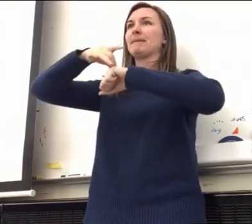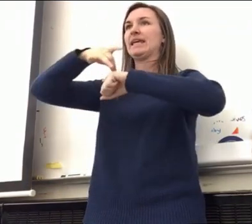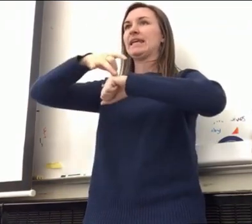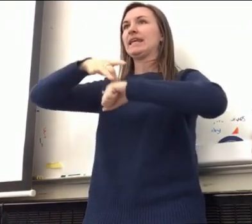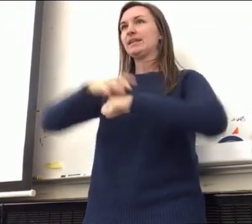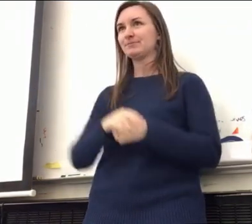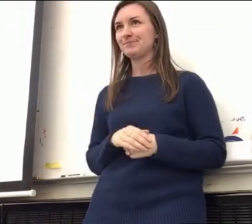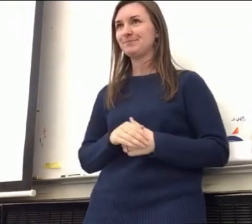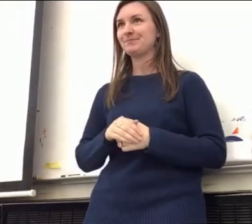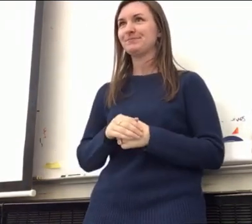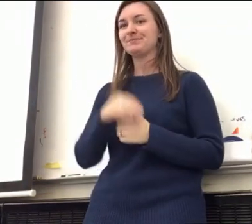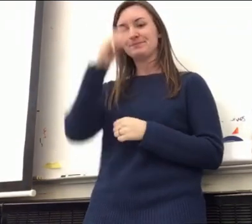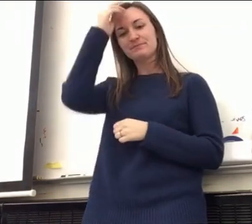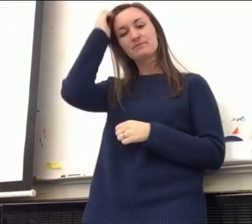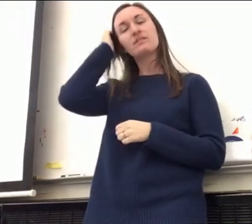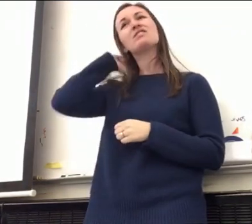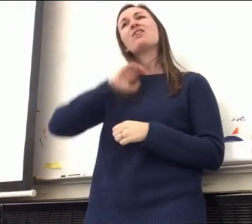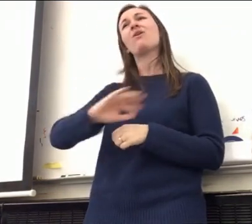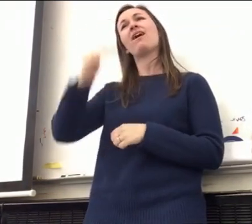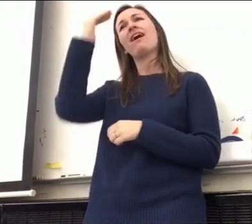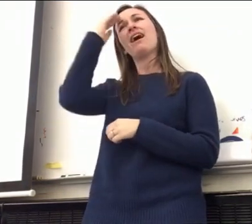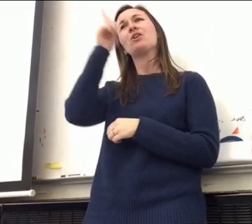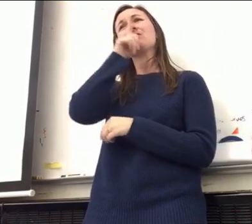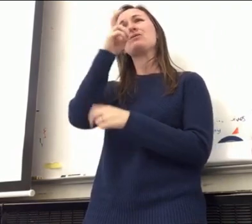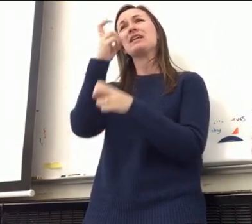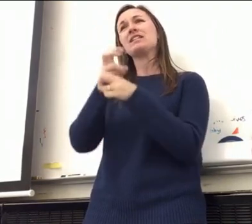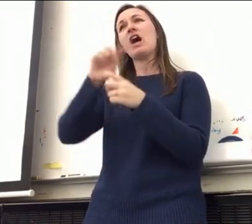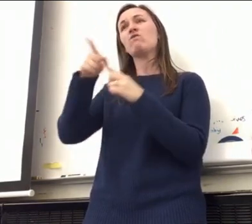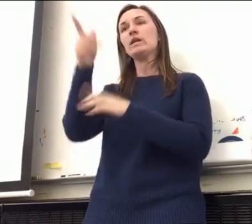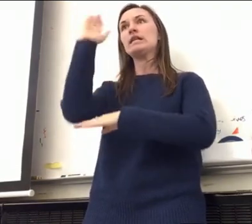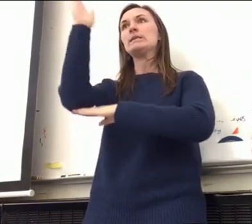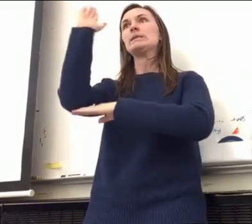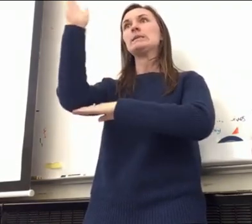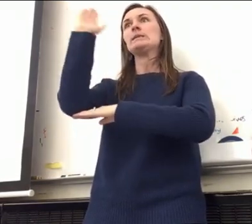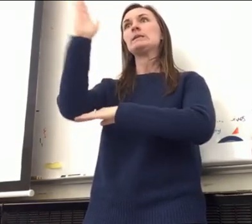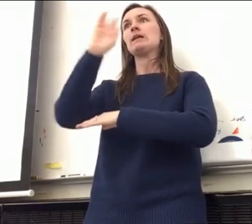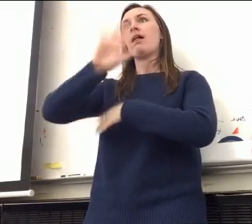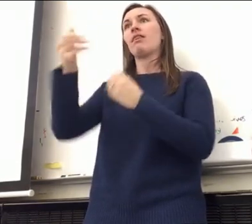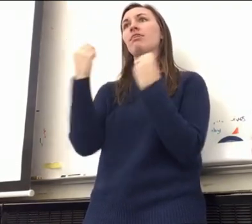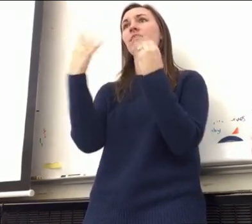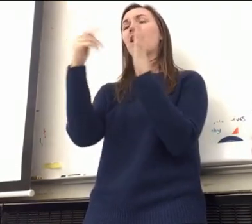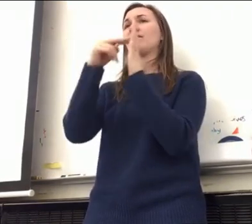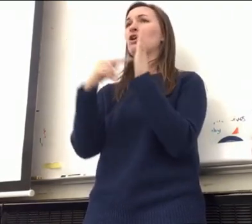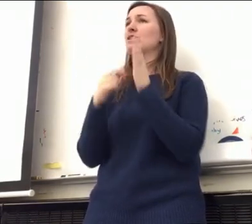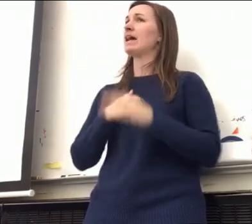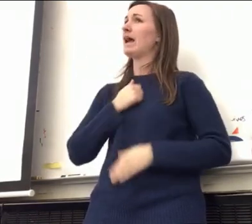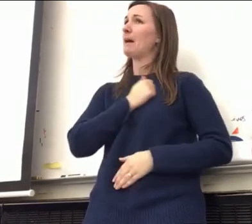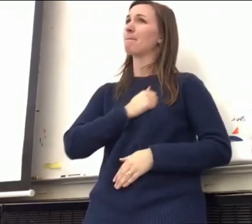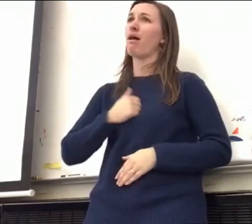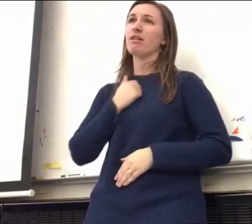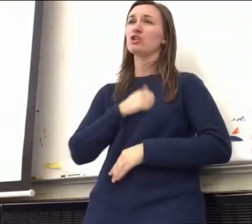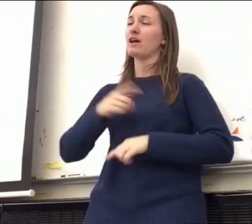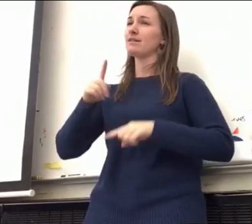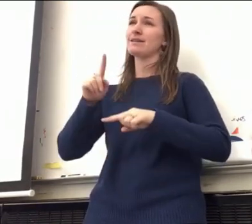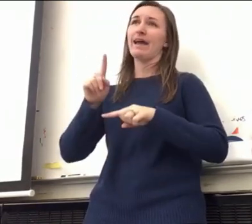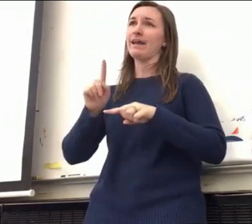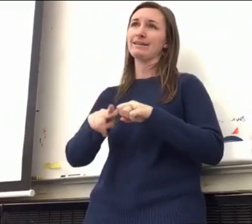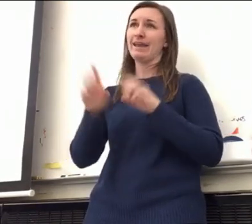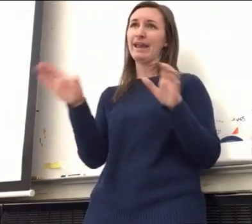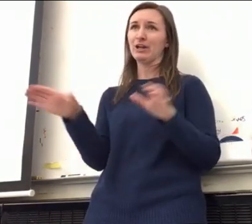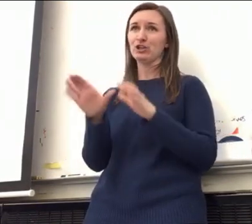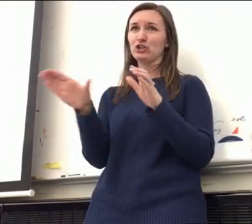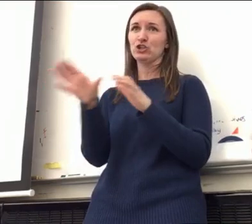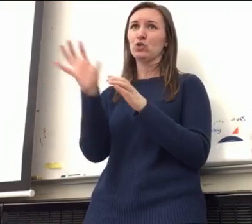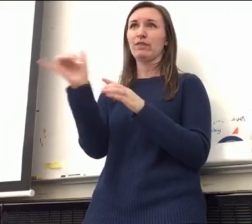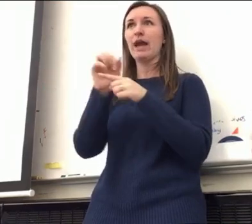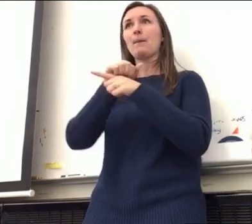Now, I know it's really rough on days that we do a ton of notes, and I apologize. We can't do simulations every day, or else we never